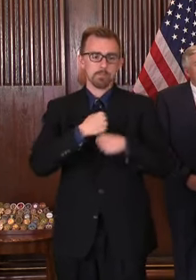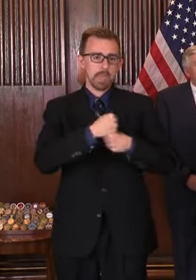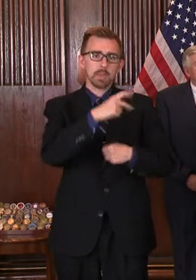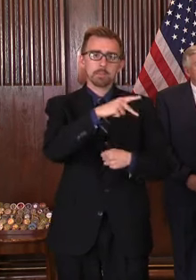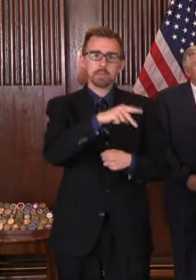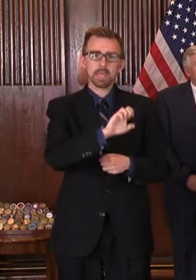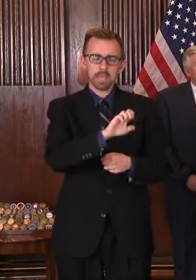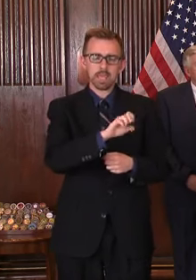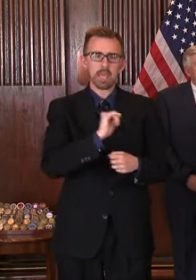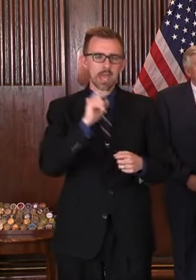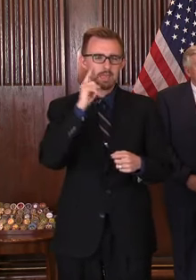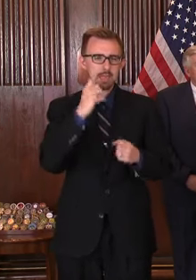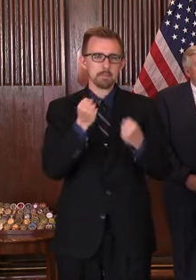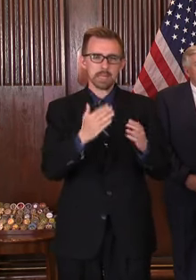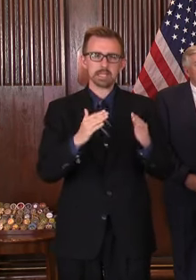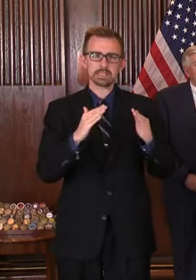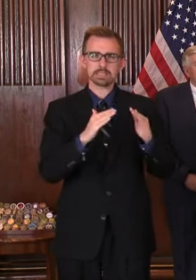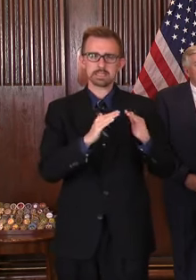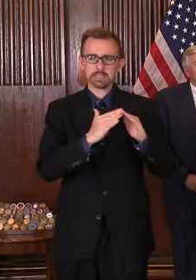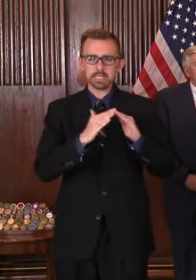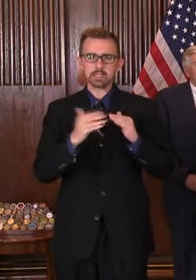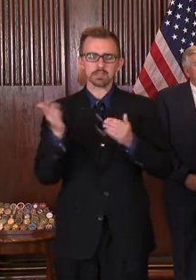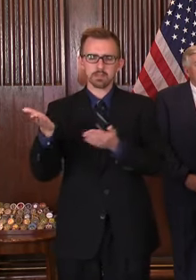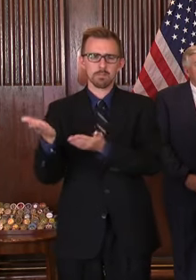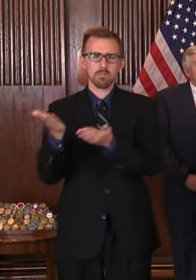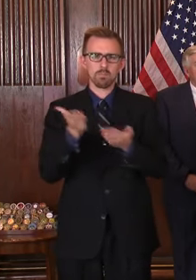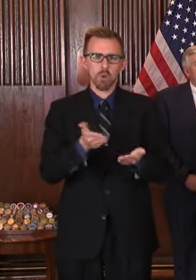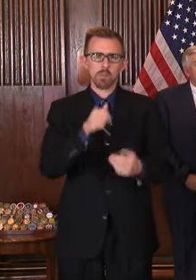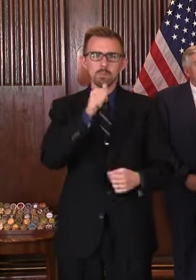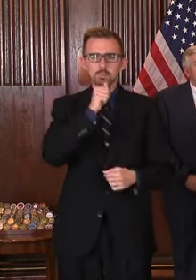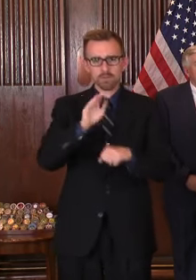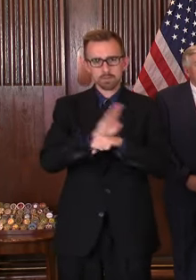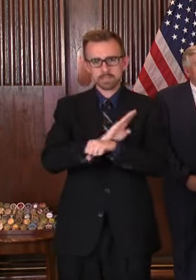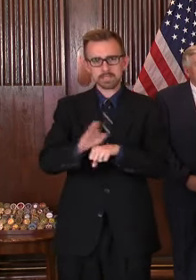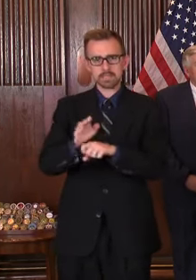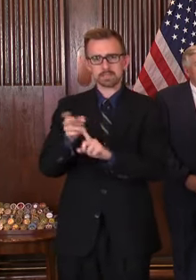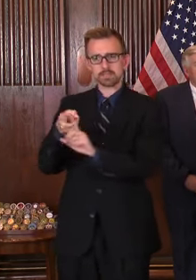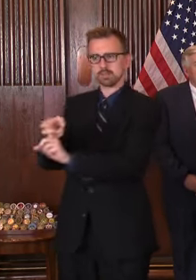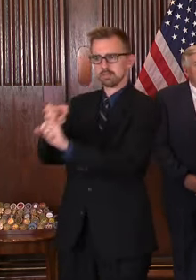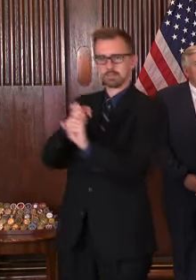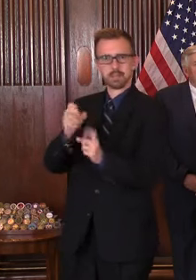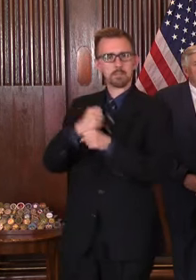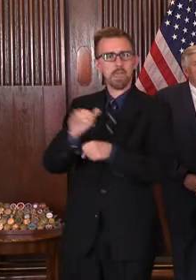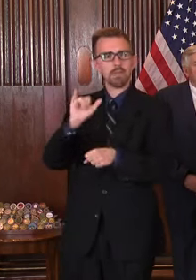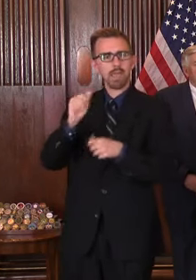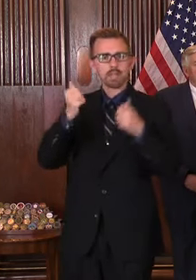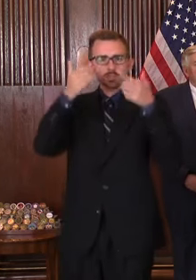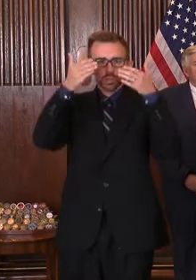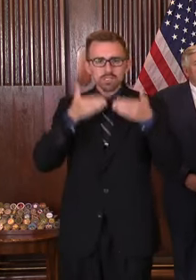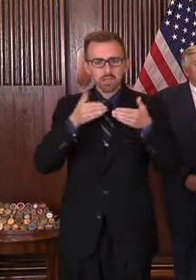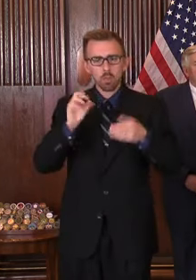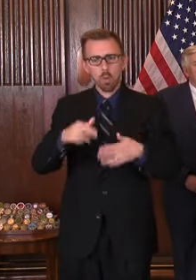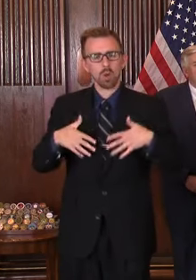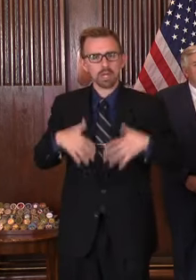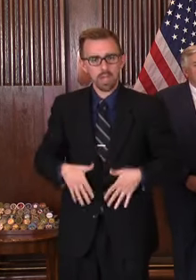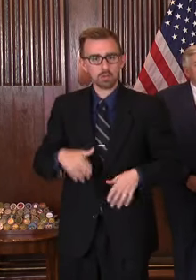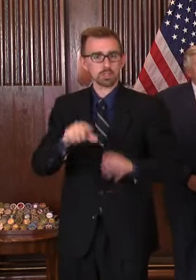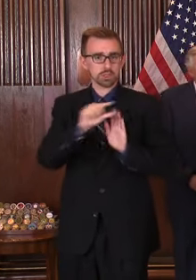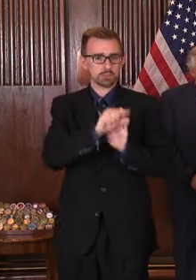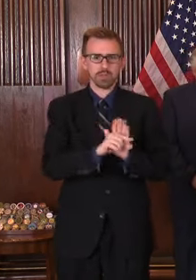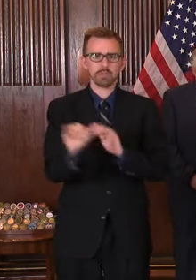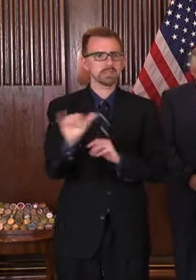lot of cities have brought in private business to make things like shields or gowns, and we're doing that in Springfield